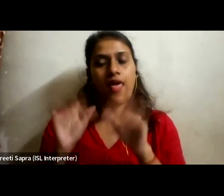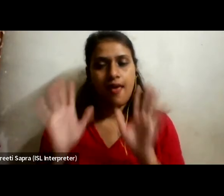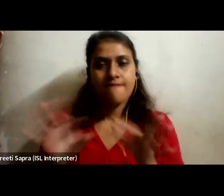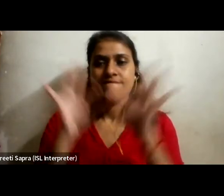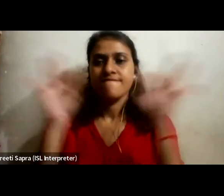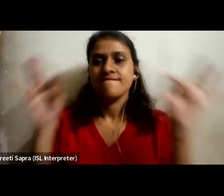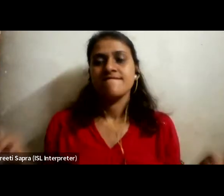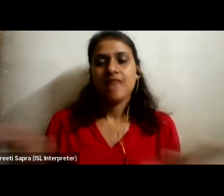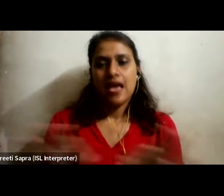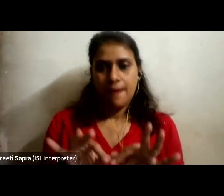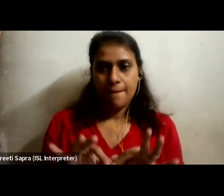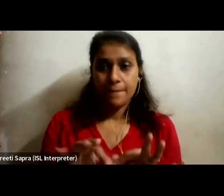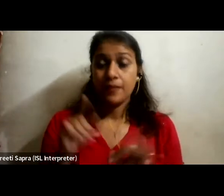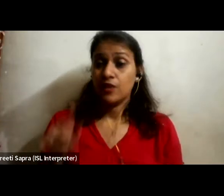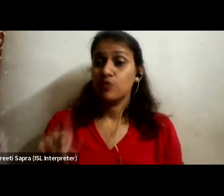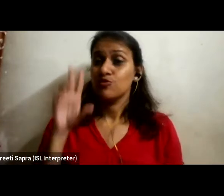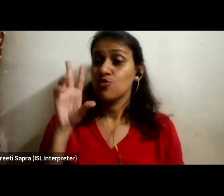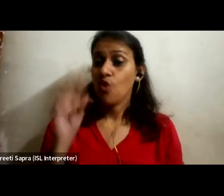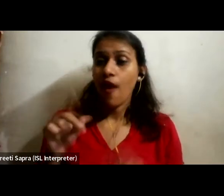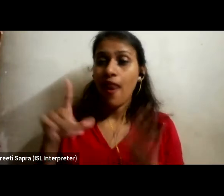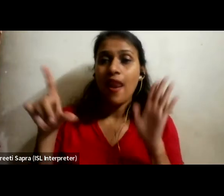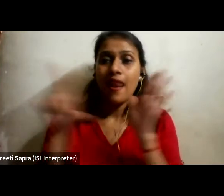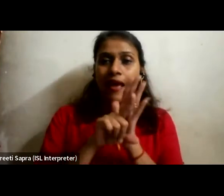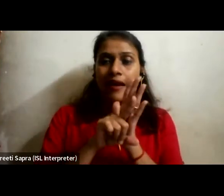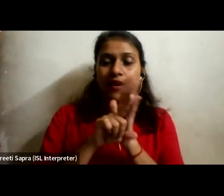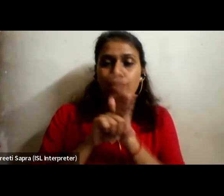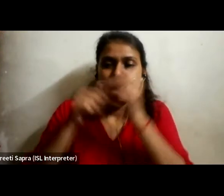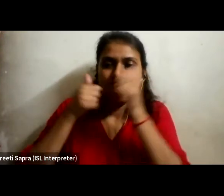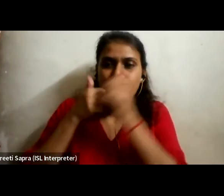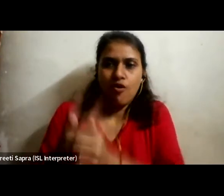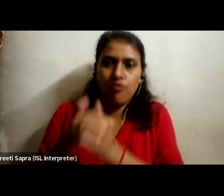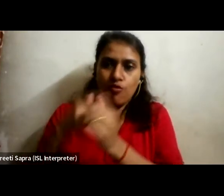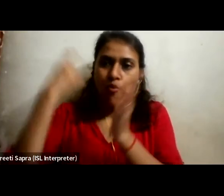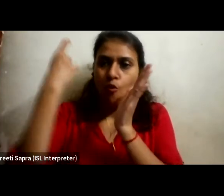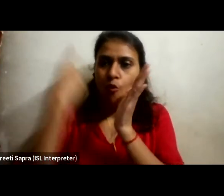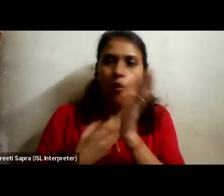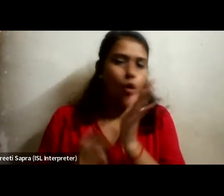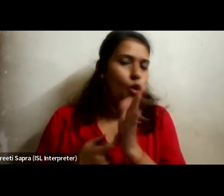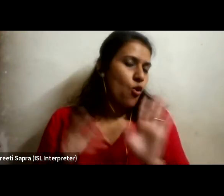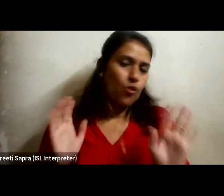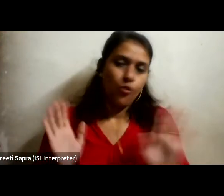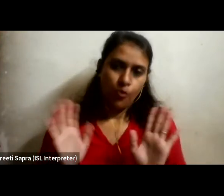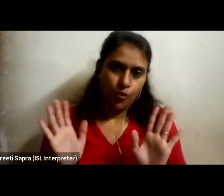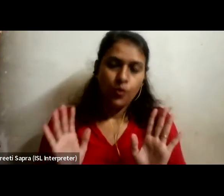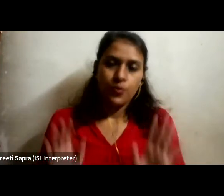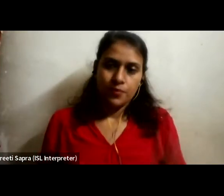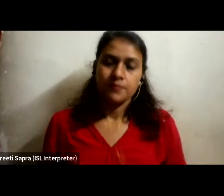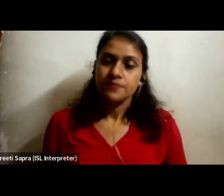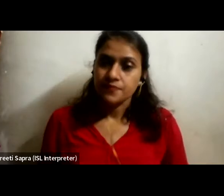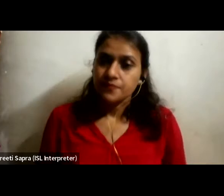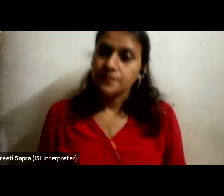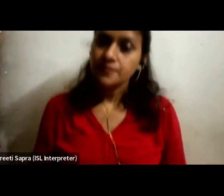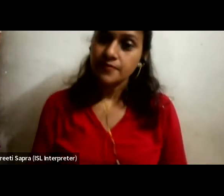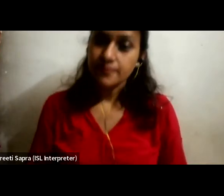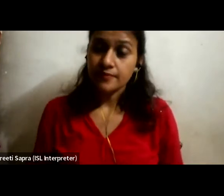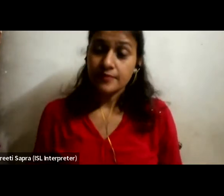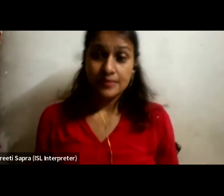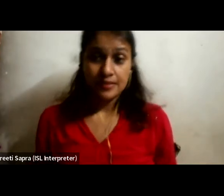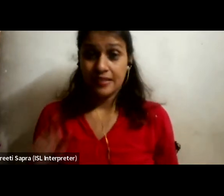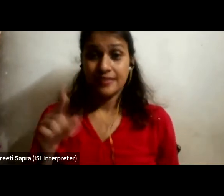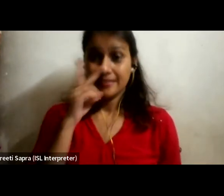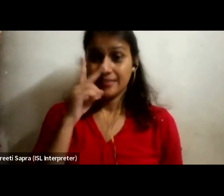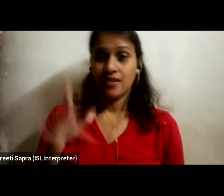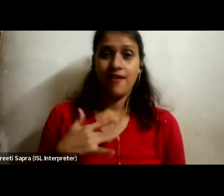framed it. It is not legally binding. So that's something that's interesting to observe here. And I suppose